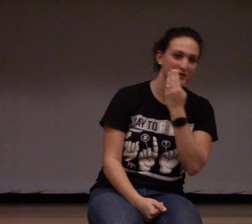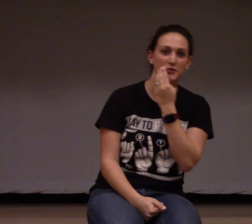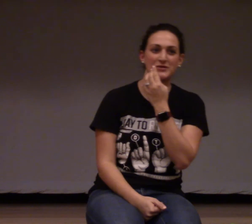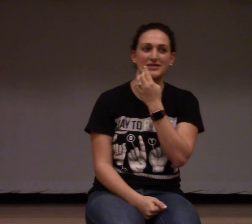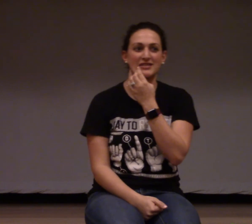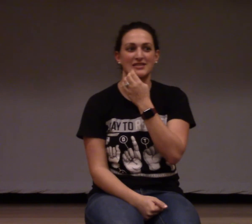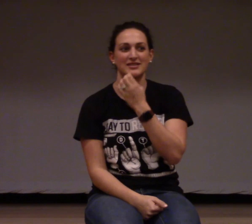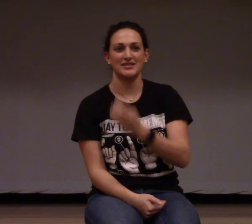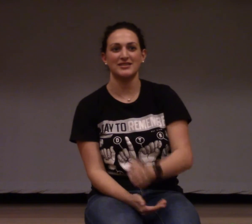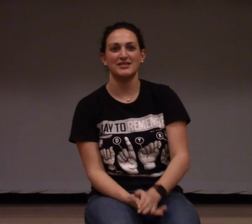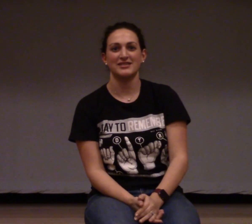Fruit.